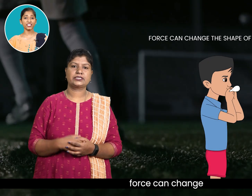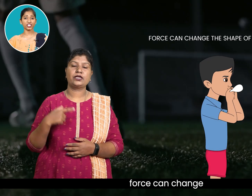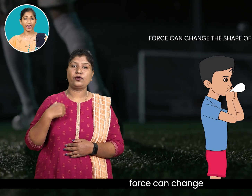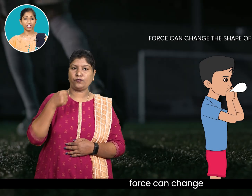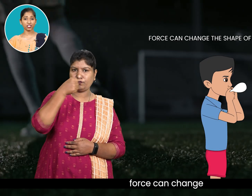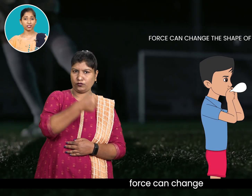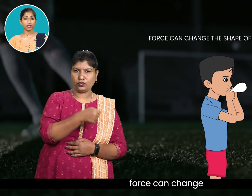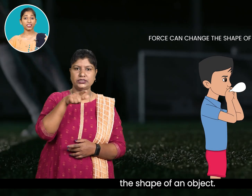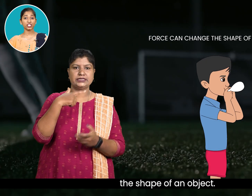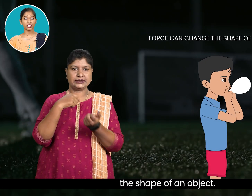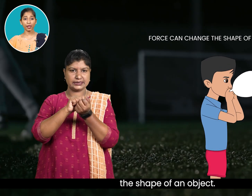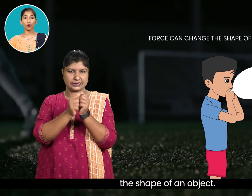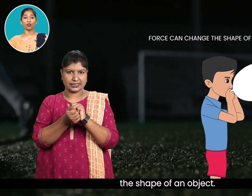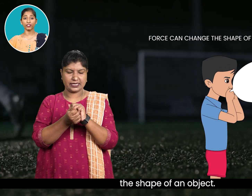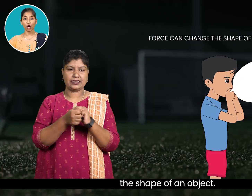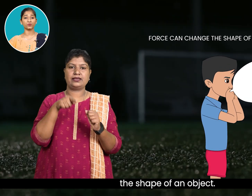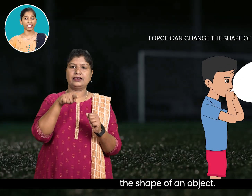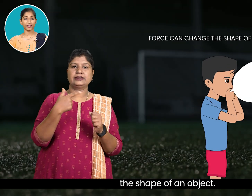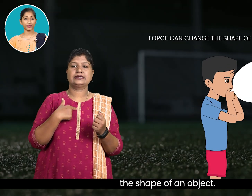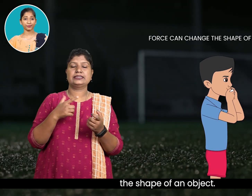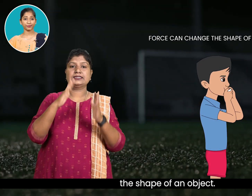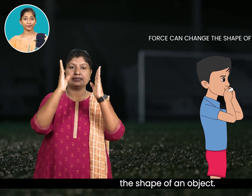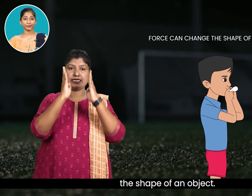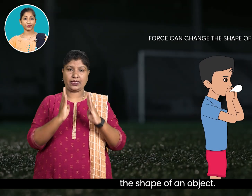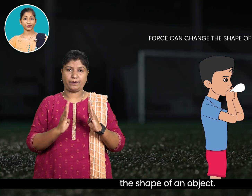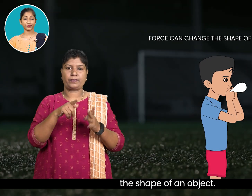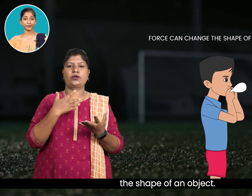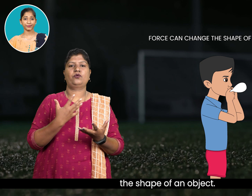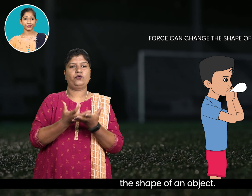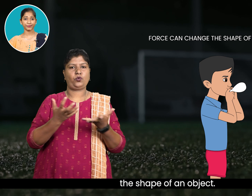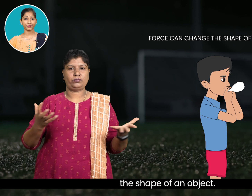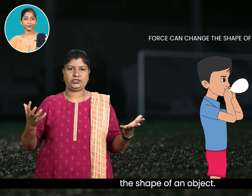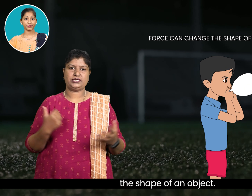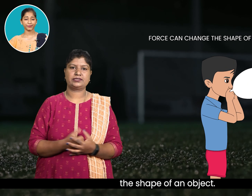Force can change the shape of an object.